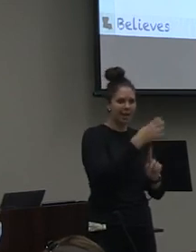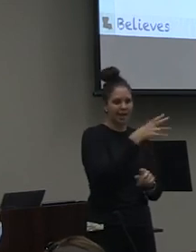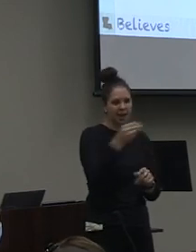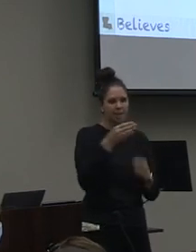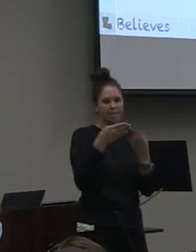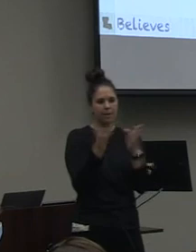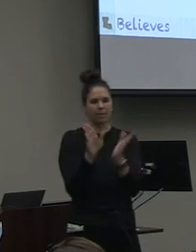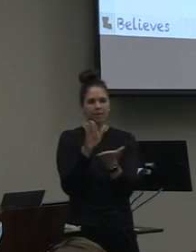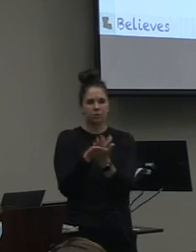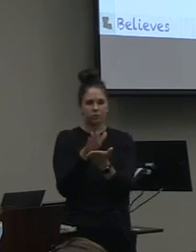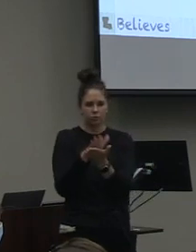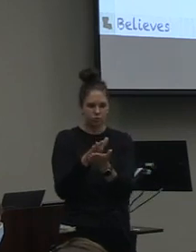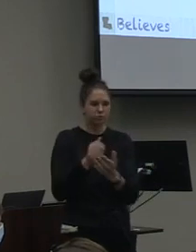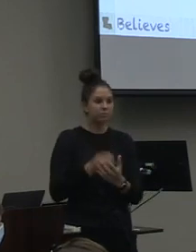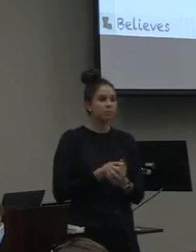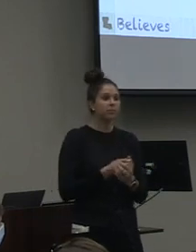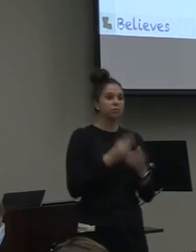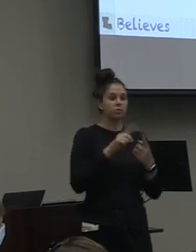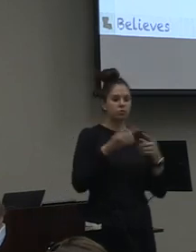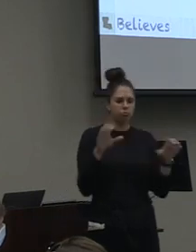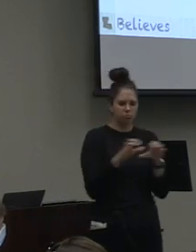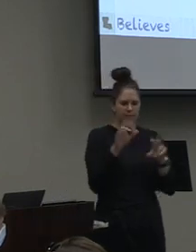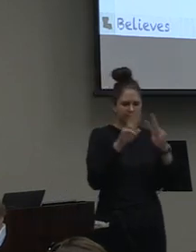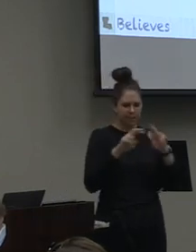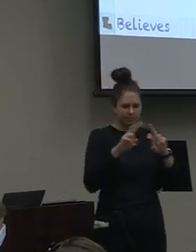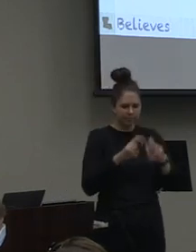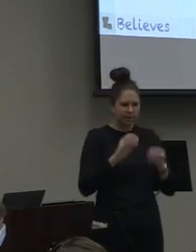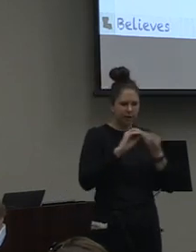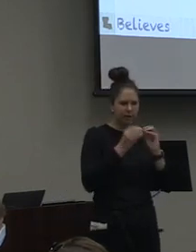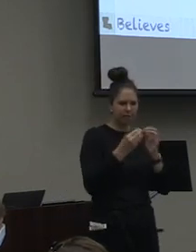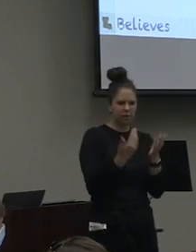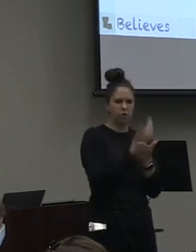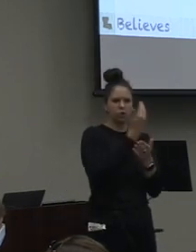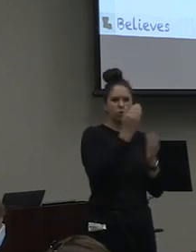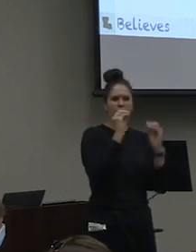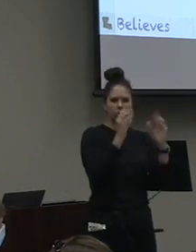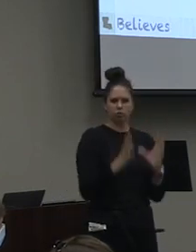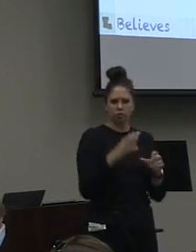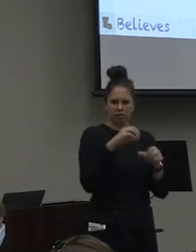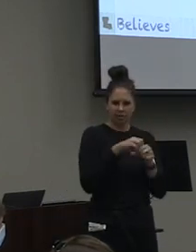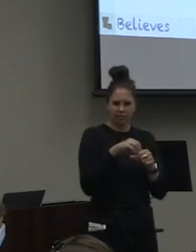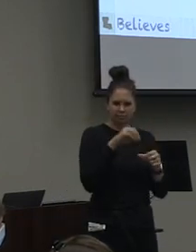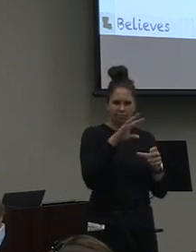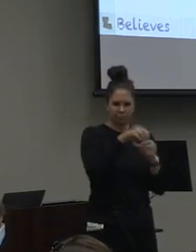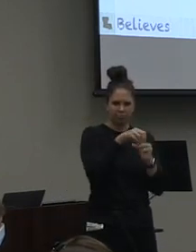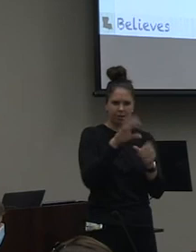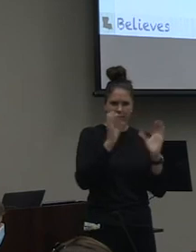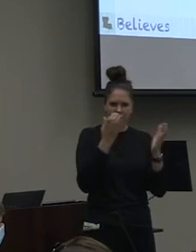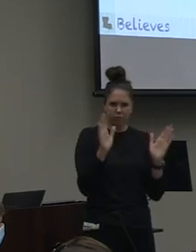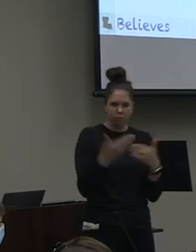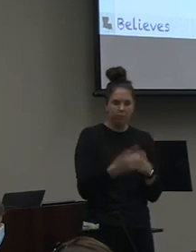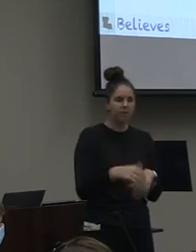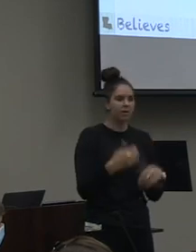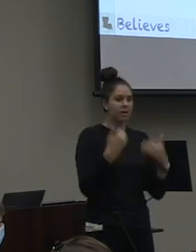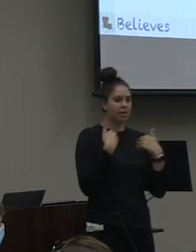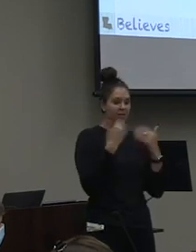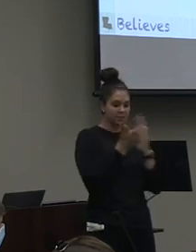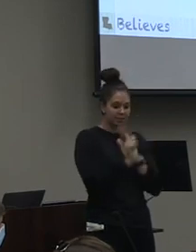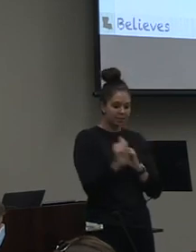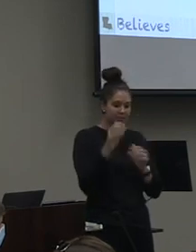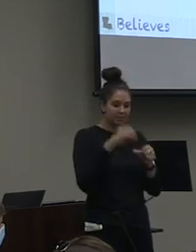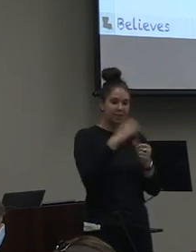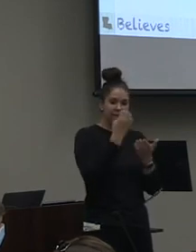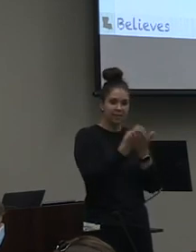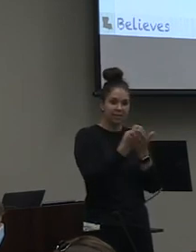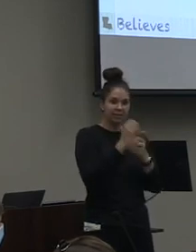schools, to conduct an assessment of the number of new educators in classrooms, have skills in